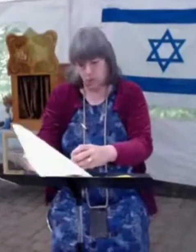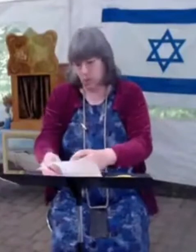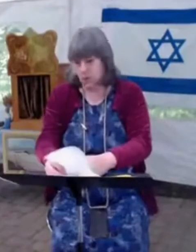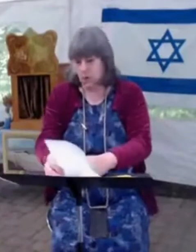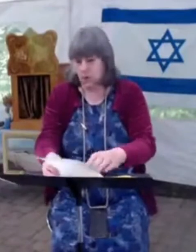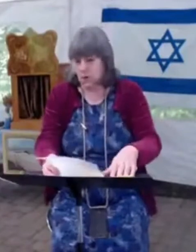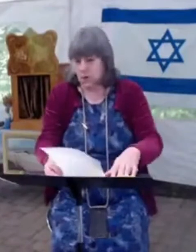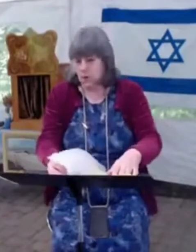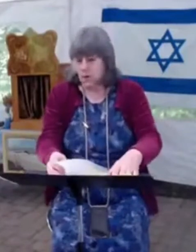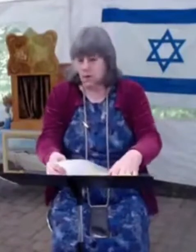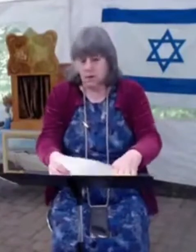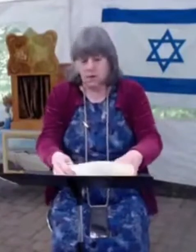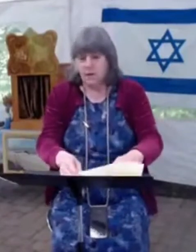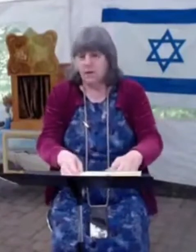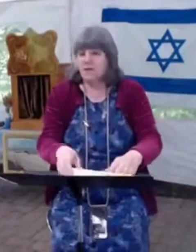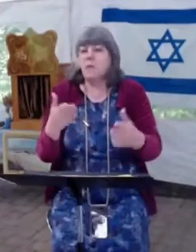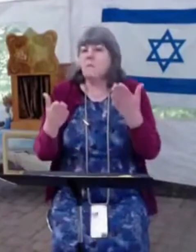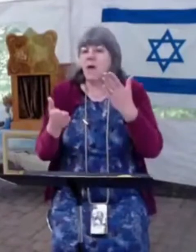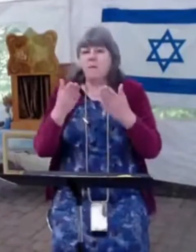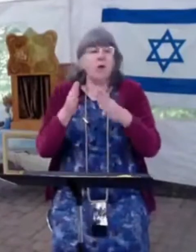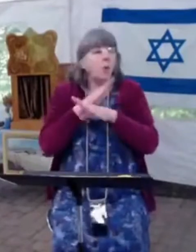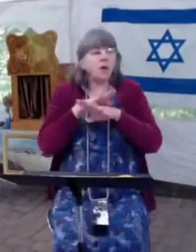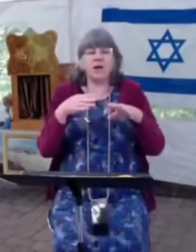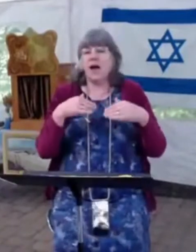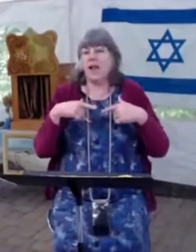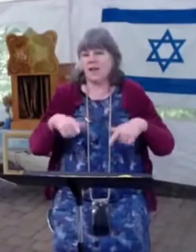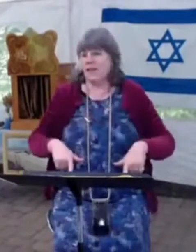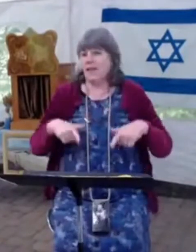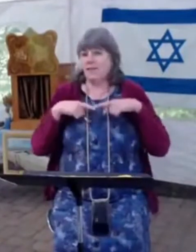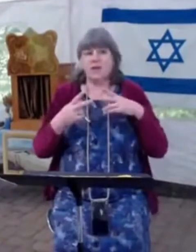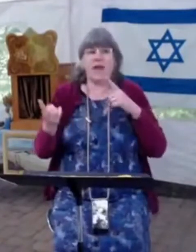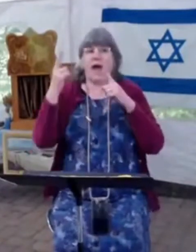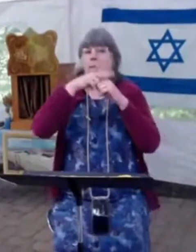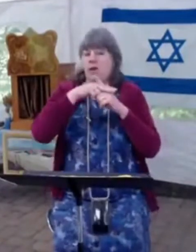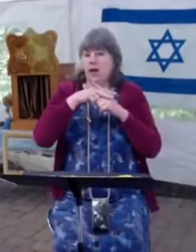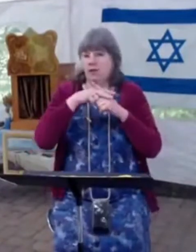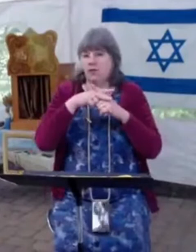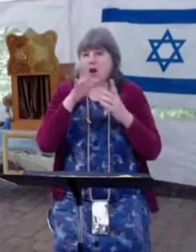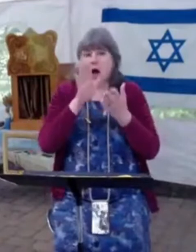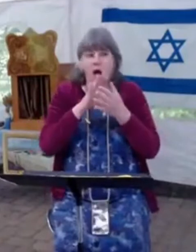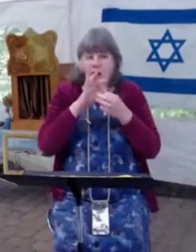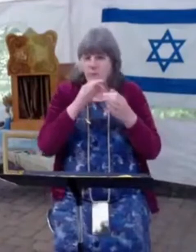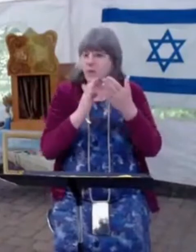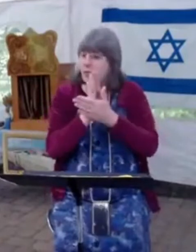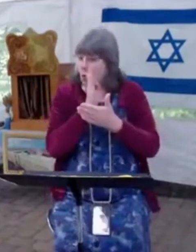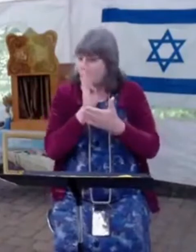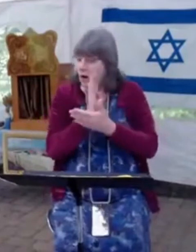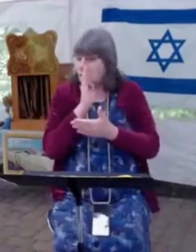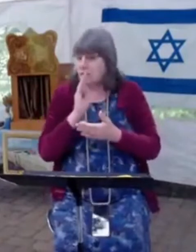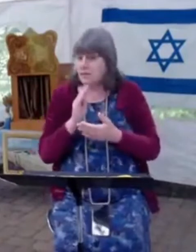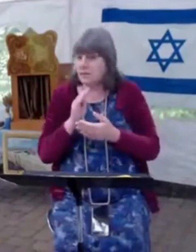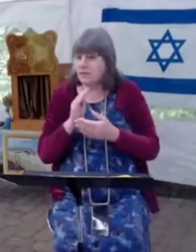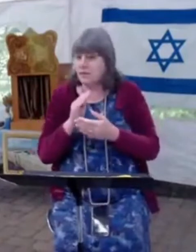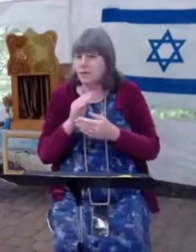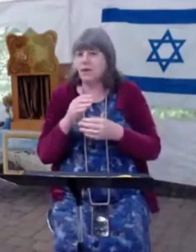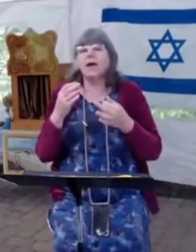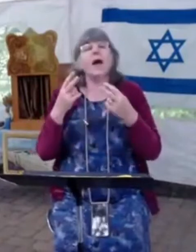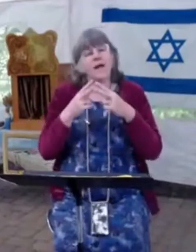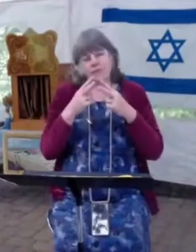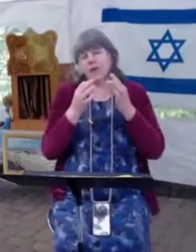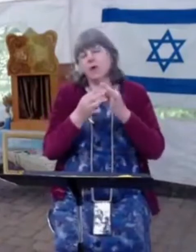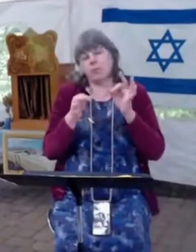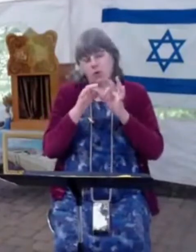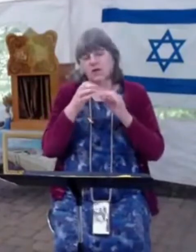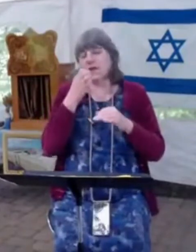So could it be that we're not living the application of Besorah the way it's supposed to be? Yes, it's important to eat kosher, to do Shabbat,